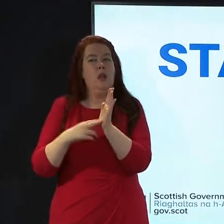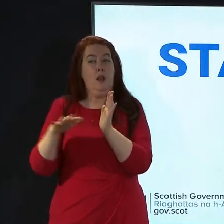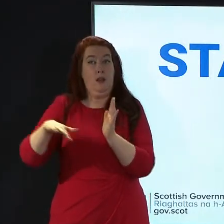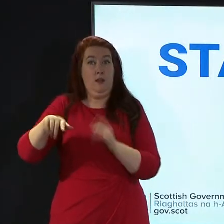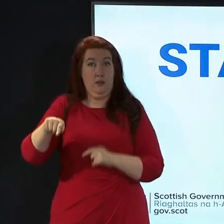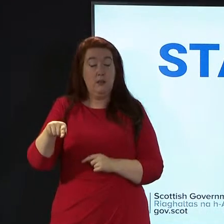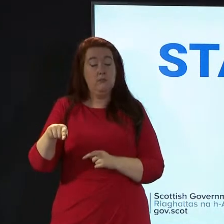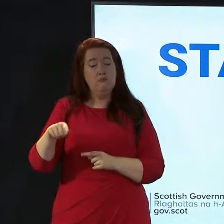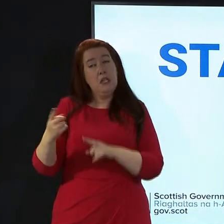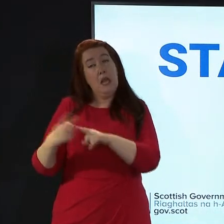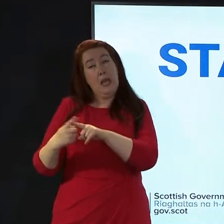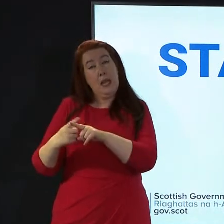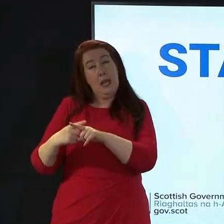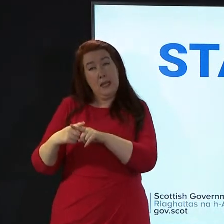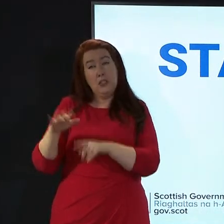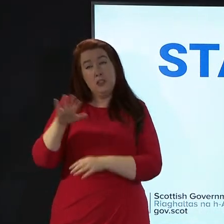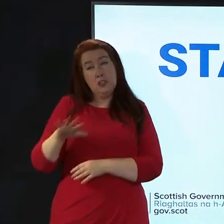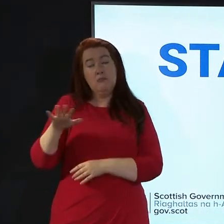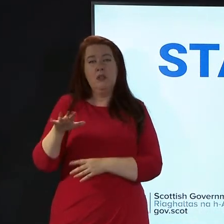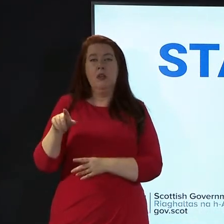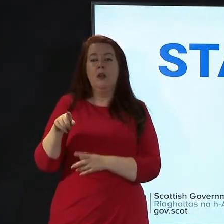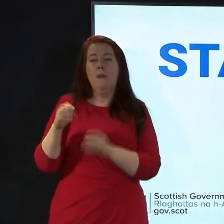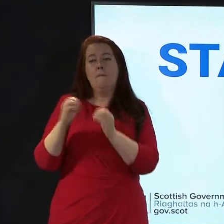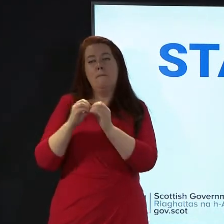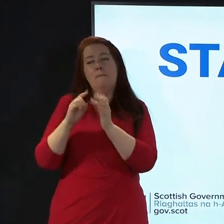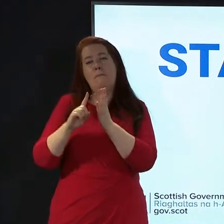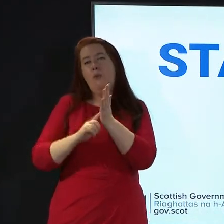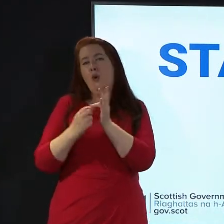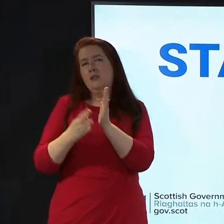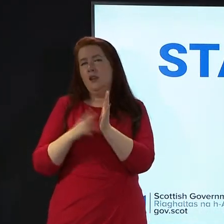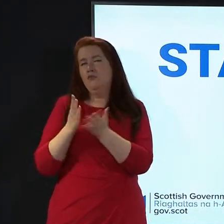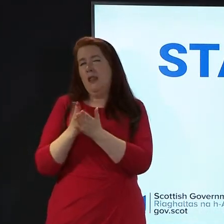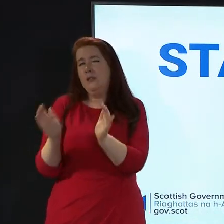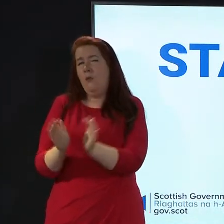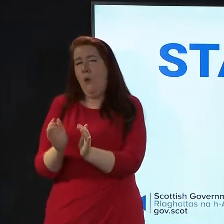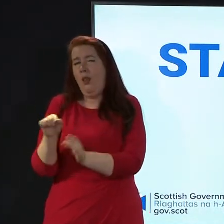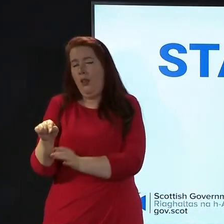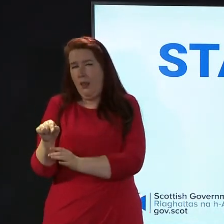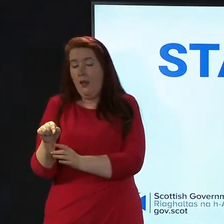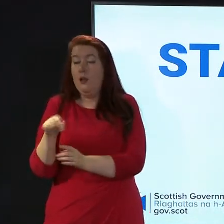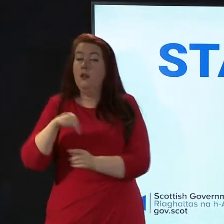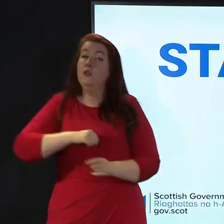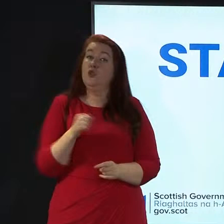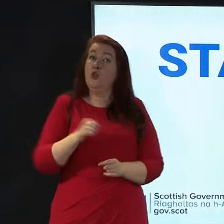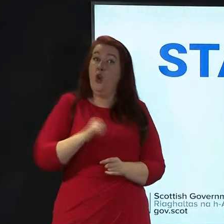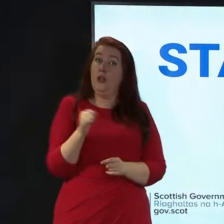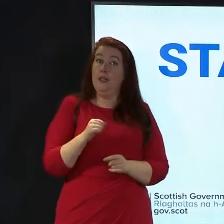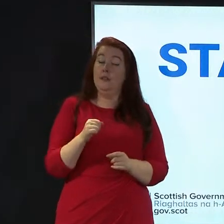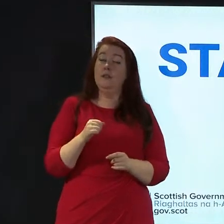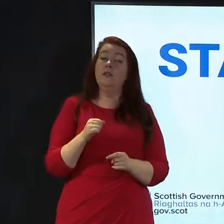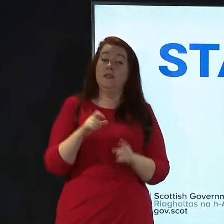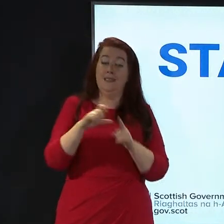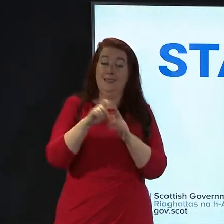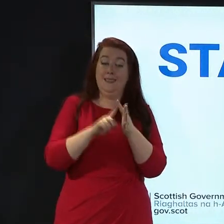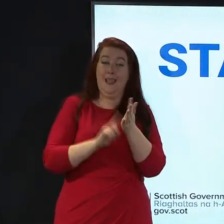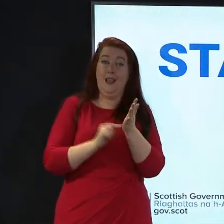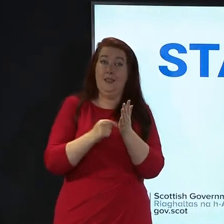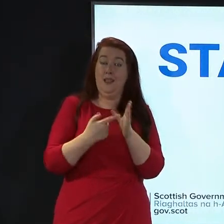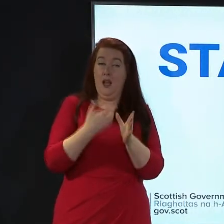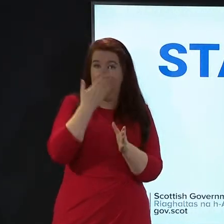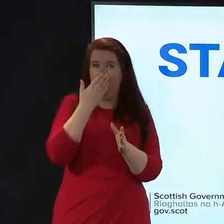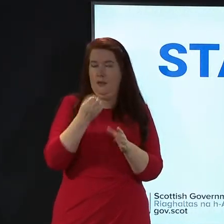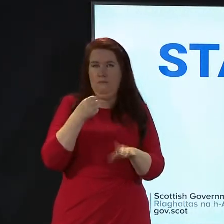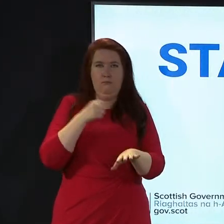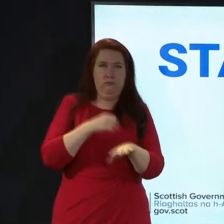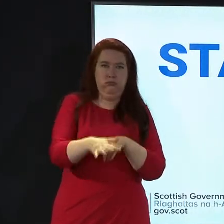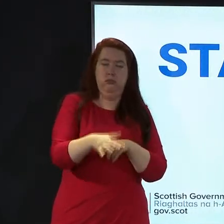context, size-wise, Bolton is relatively small. In Scotland, the Delta variant first seeded into Glasgow, which is our biggest